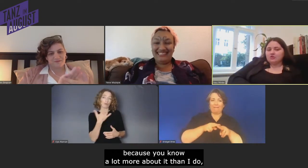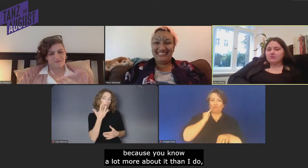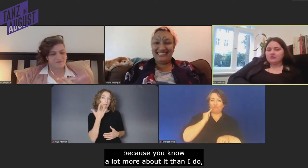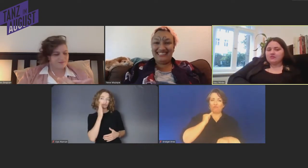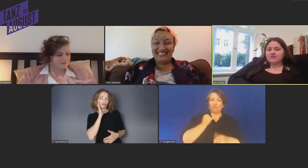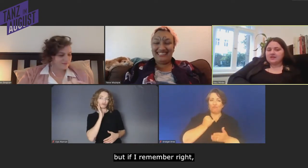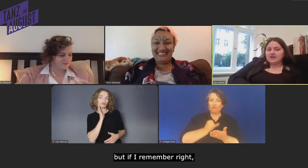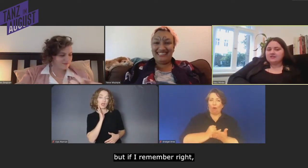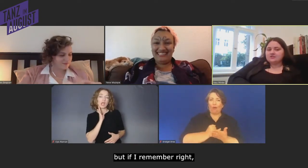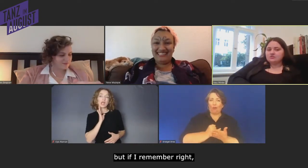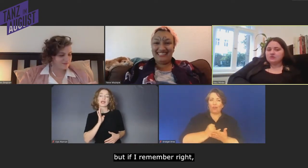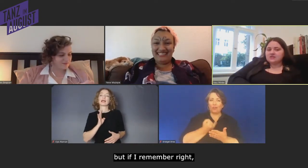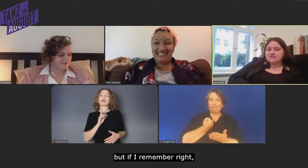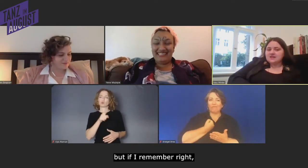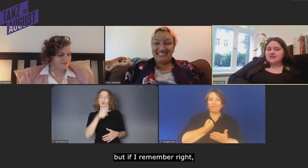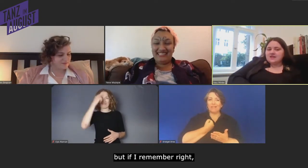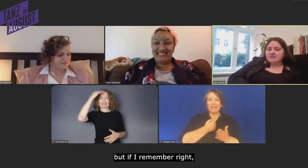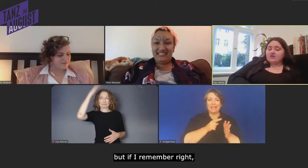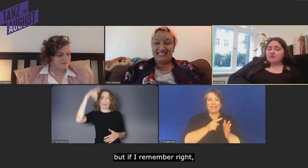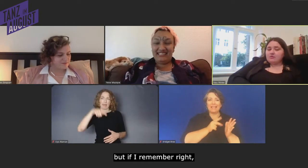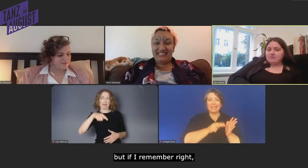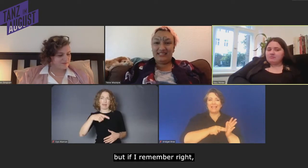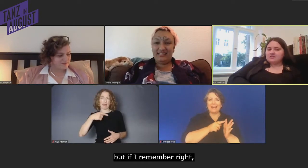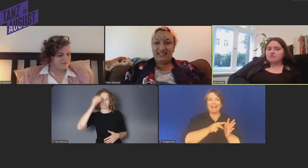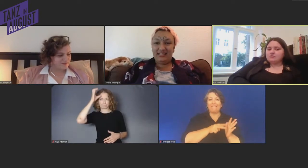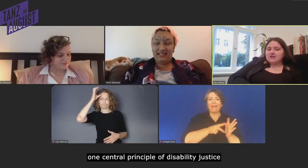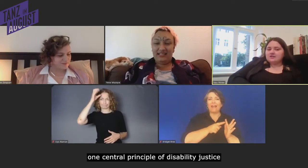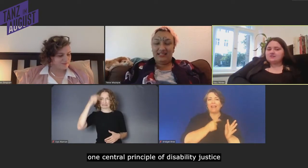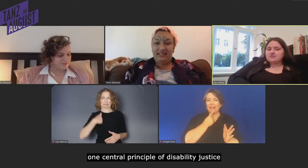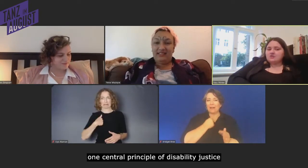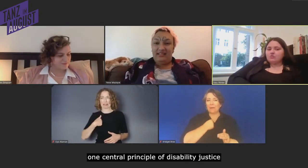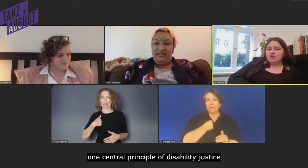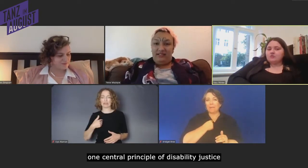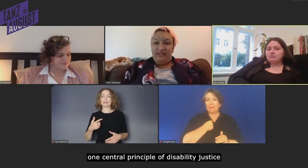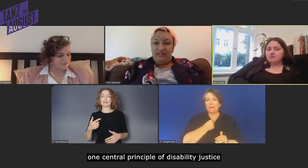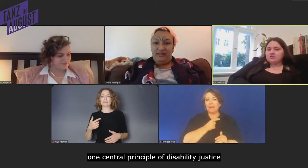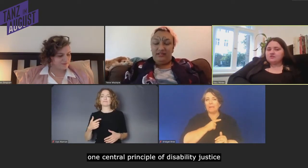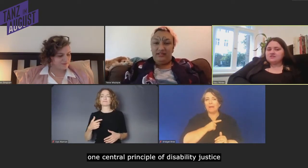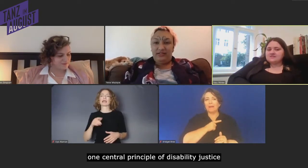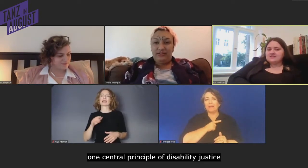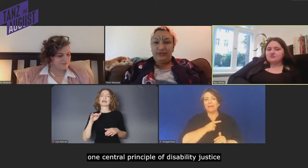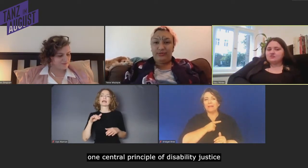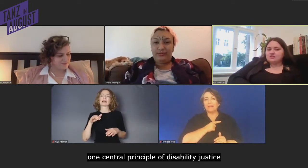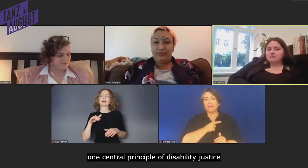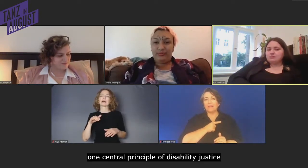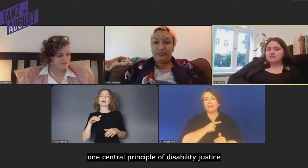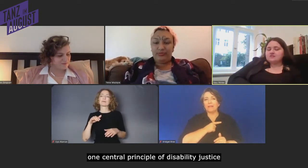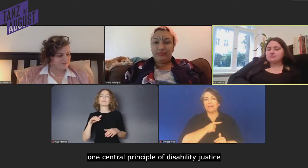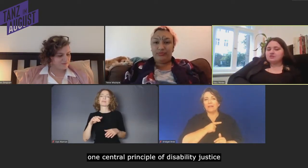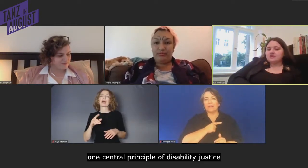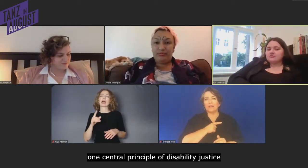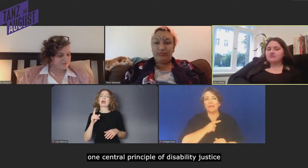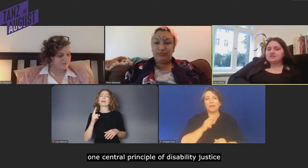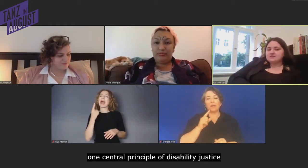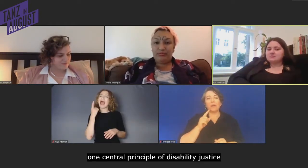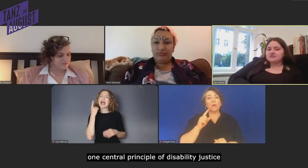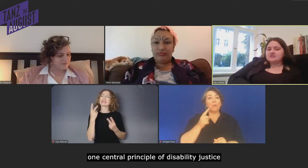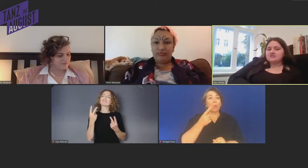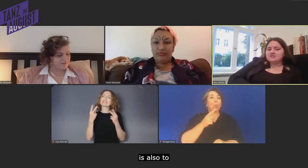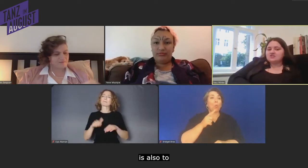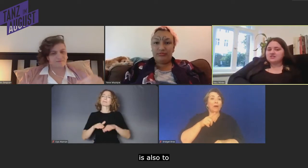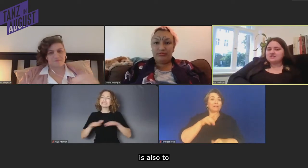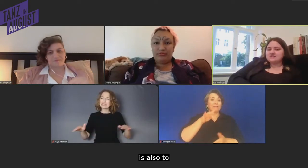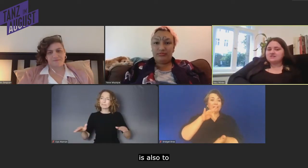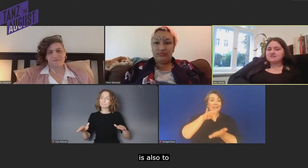more about it than I do, but if I remember it right, one central principle of